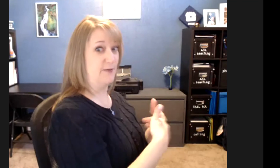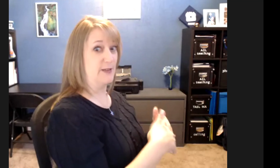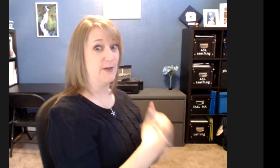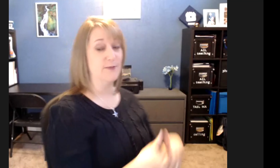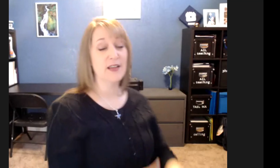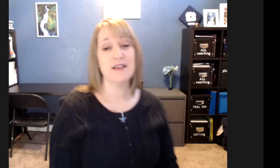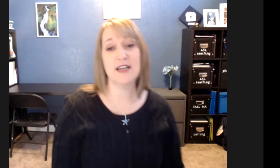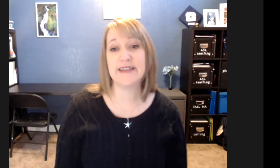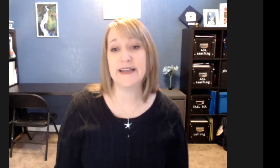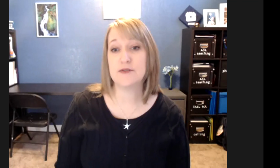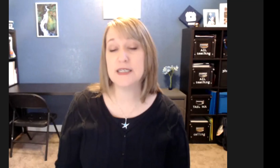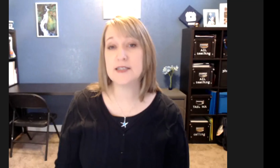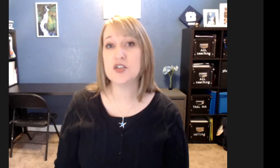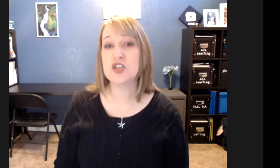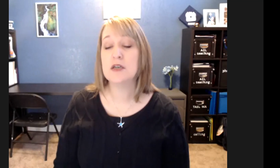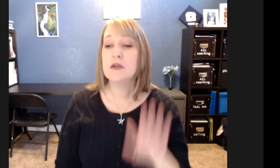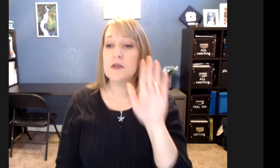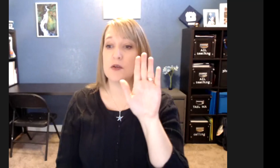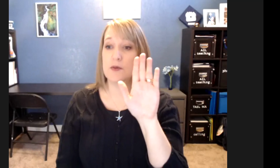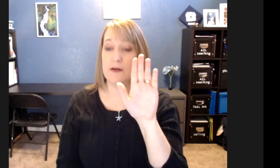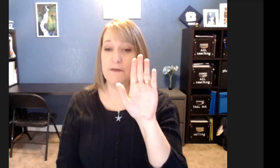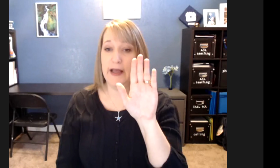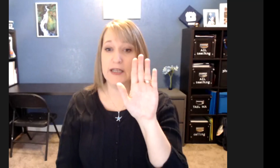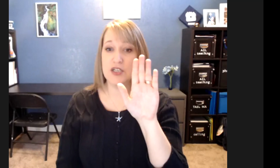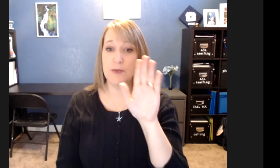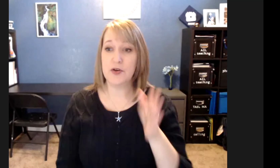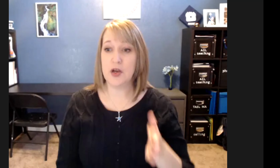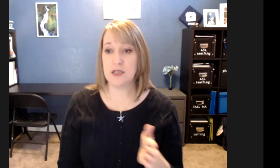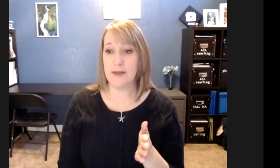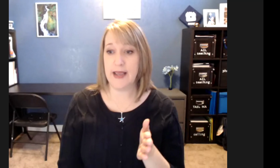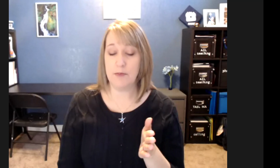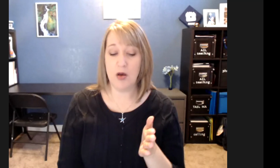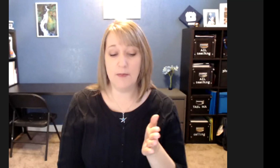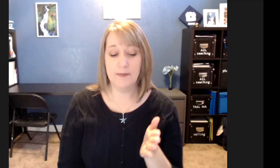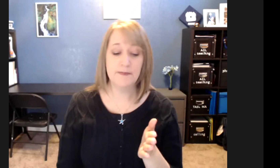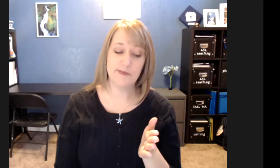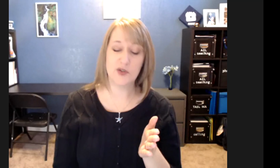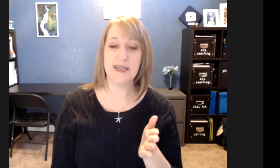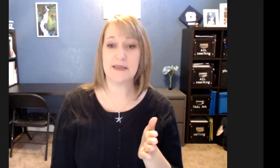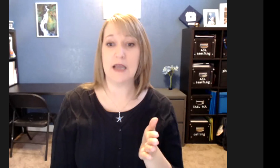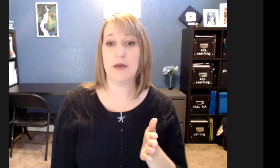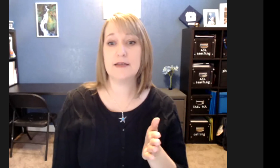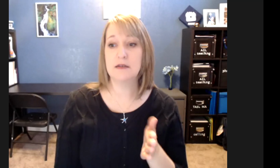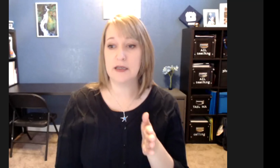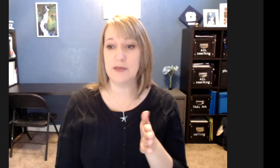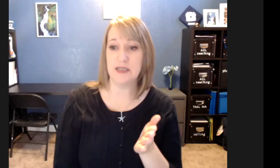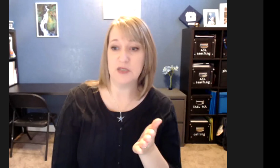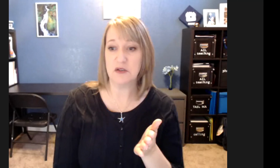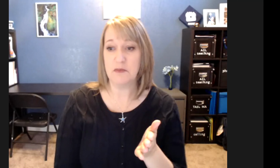front of you. The next sign is research. So you want a flat hand shape on your non-dominant hand, palm more or less sideways, maybe tipped a little bit